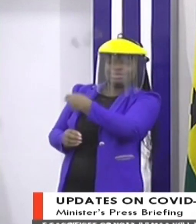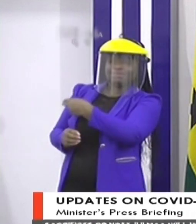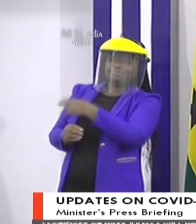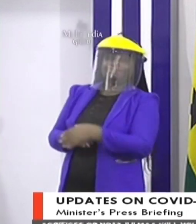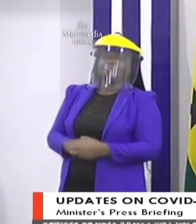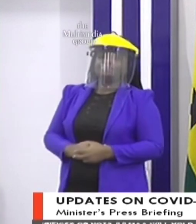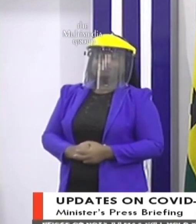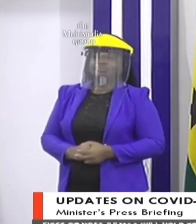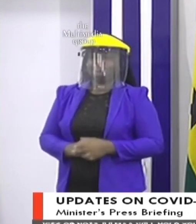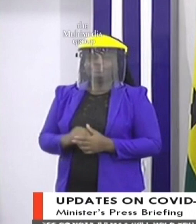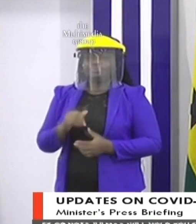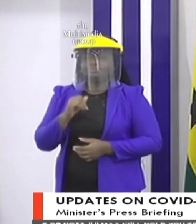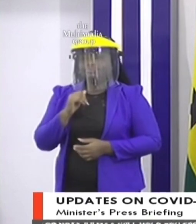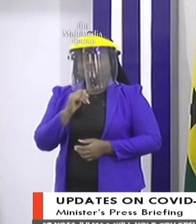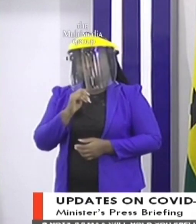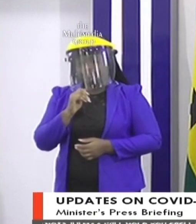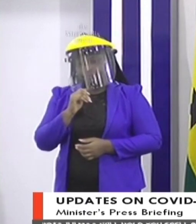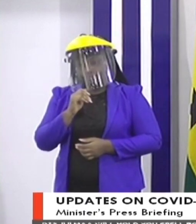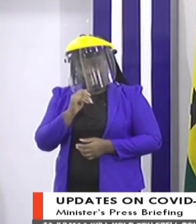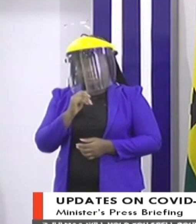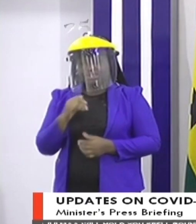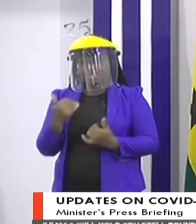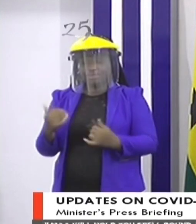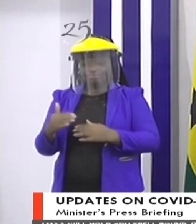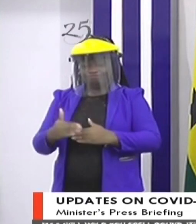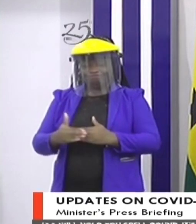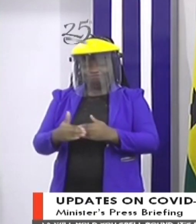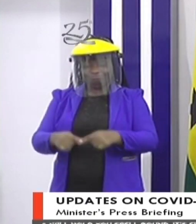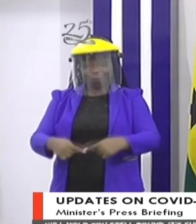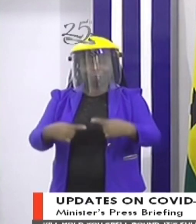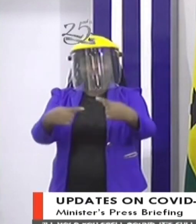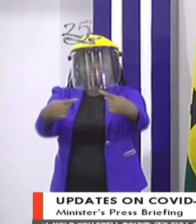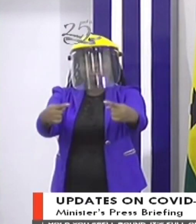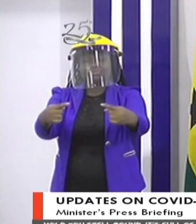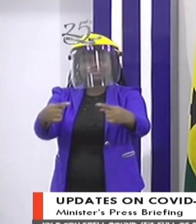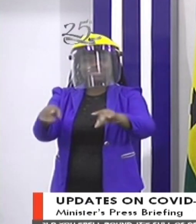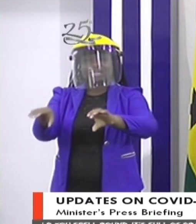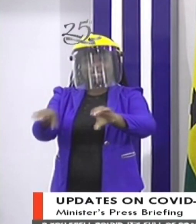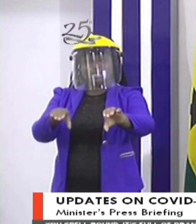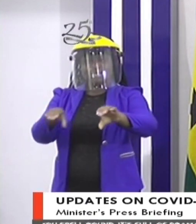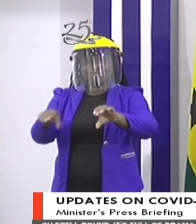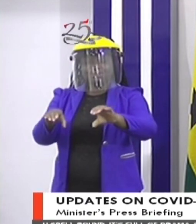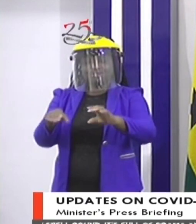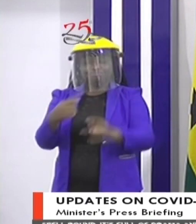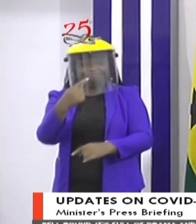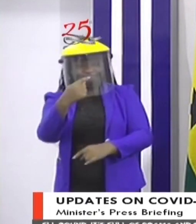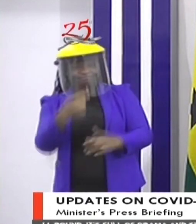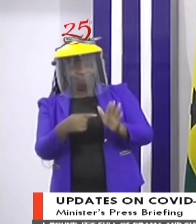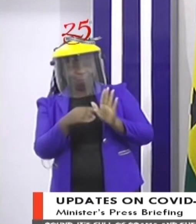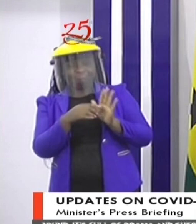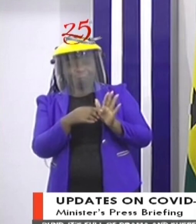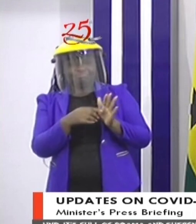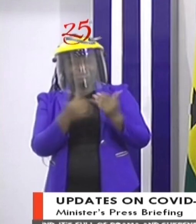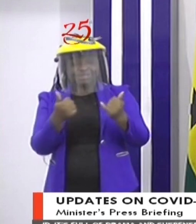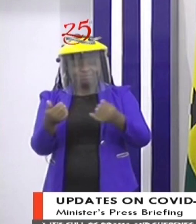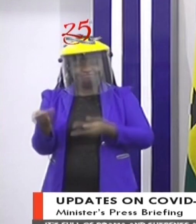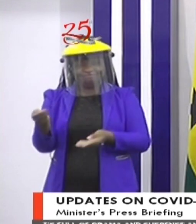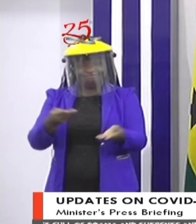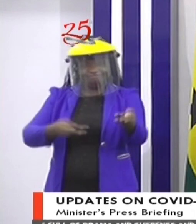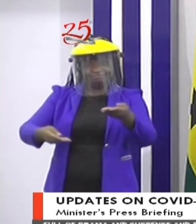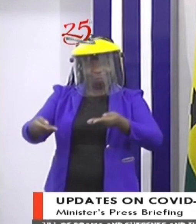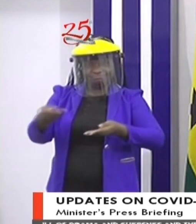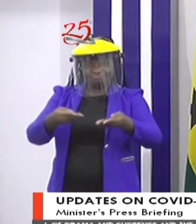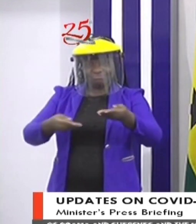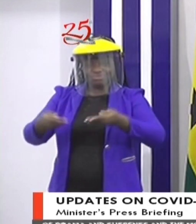reported. The ongoing response actions include the following: engagement with